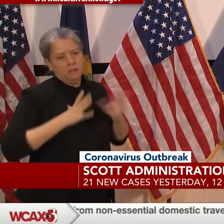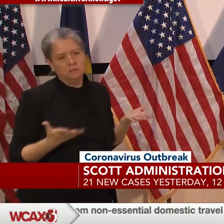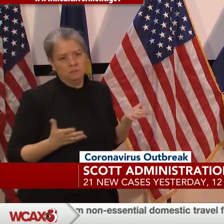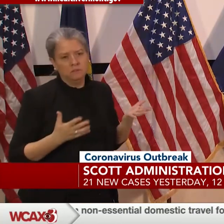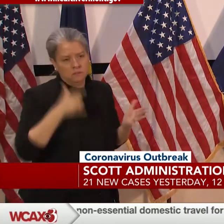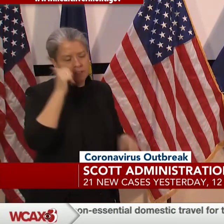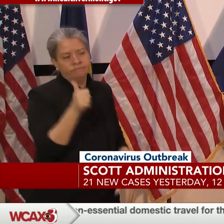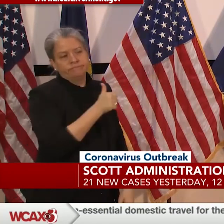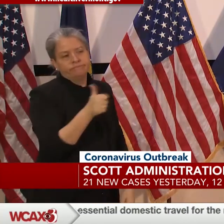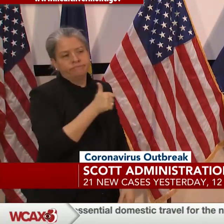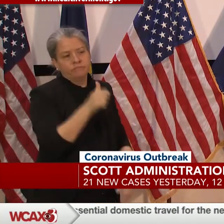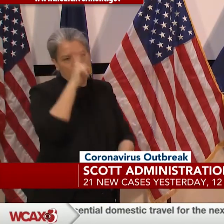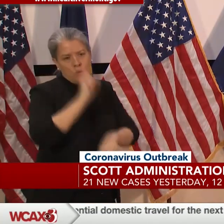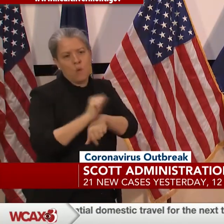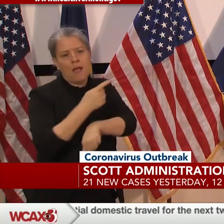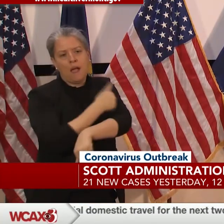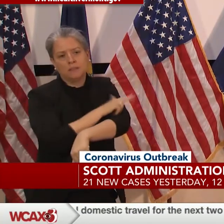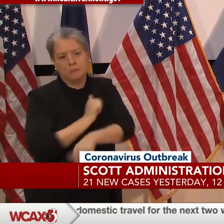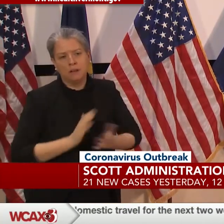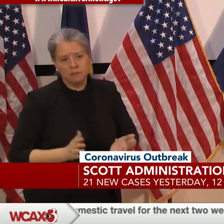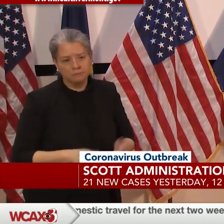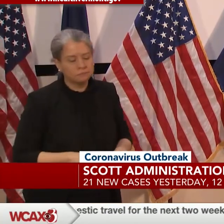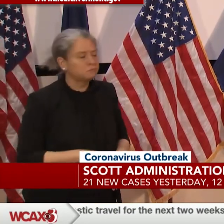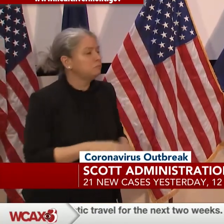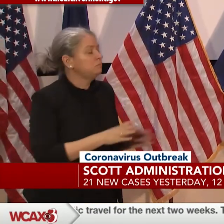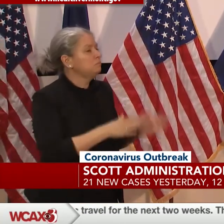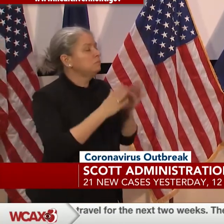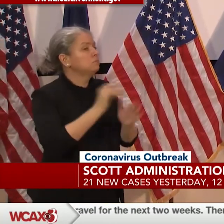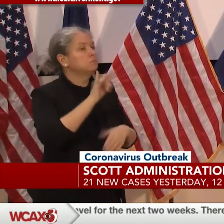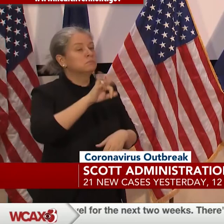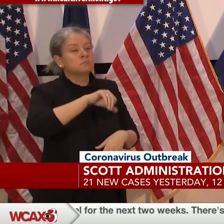for instance, someone is in the